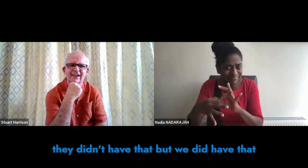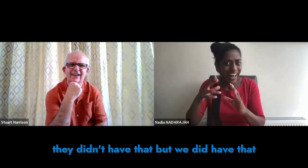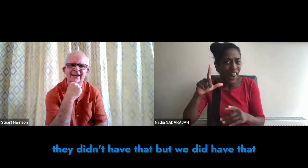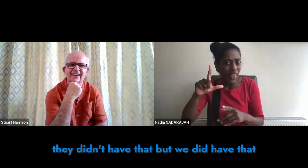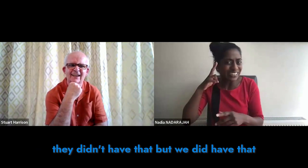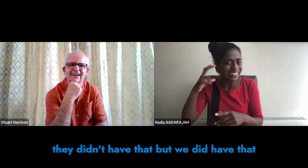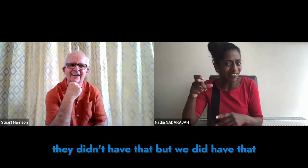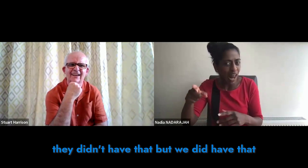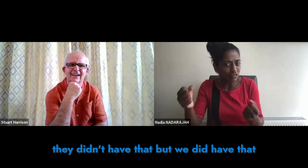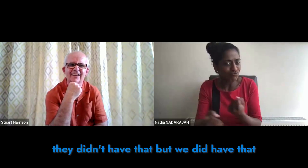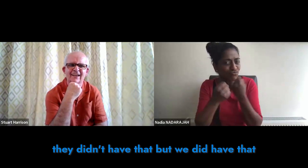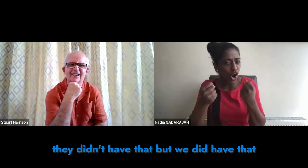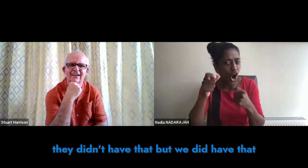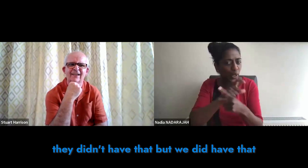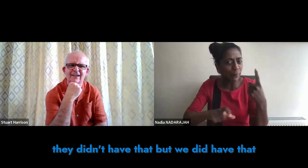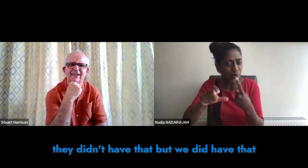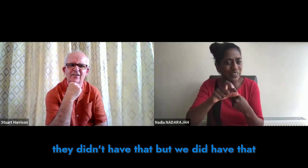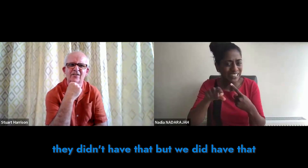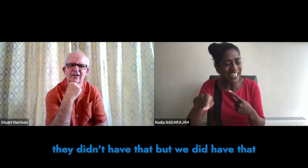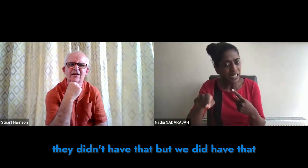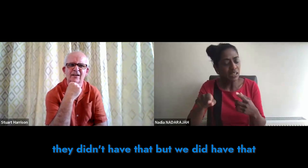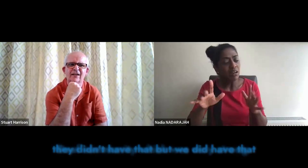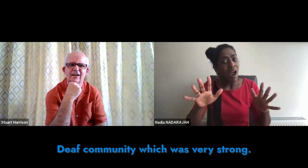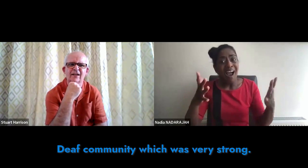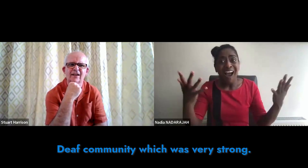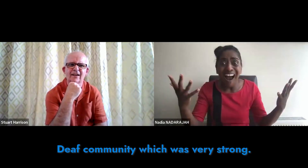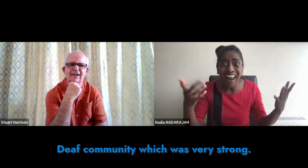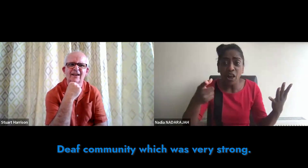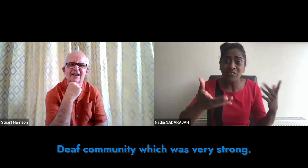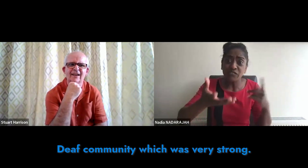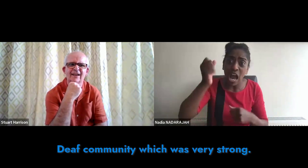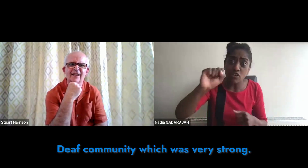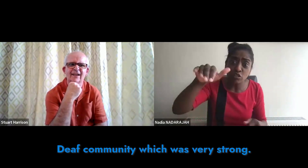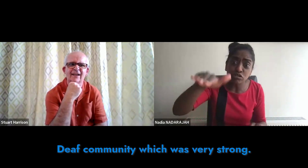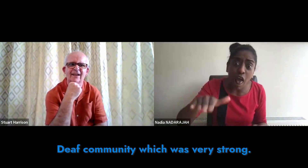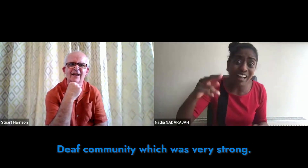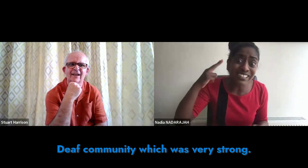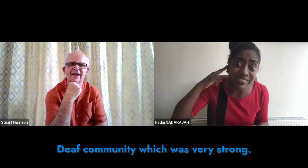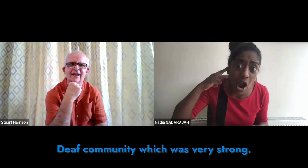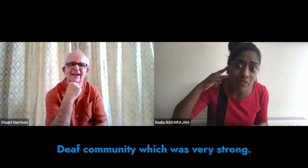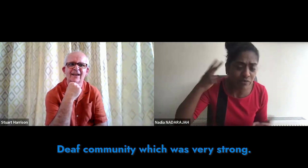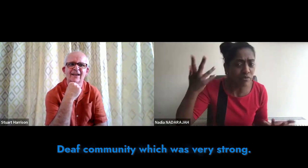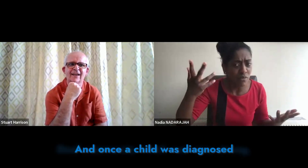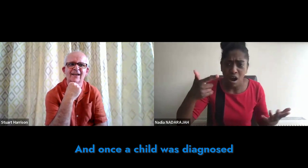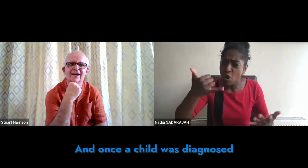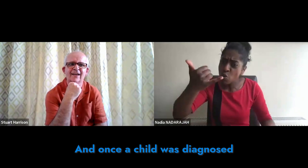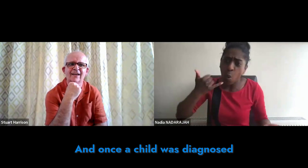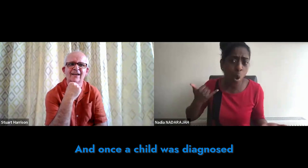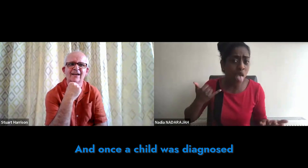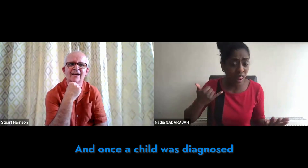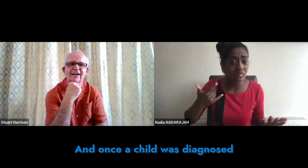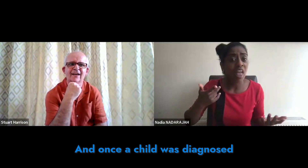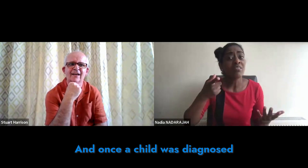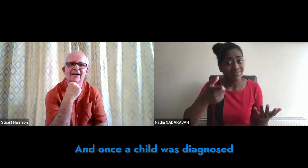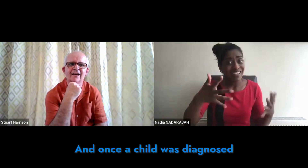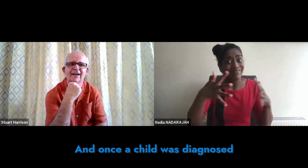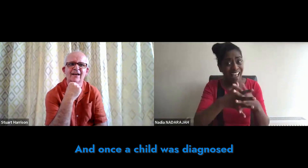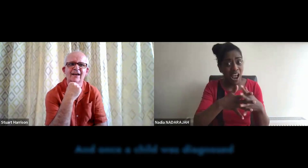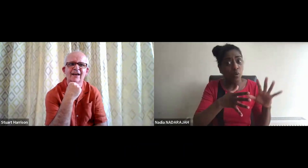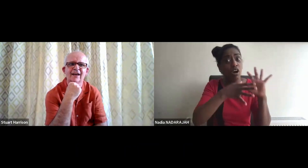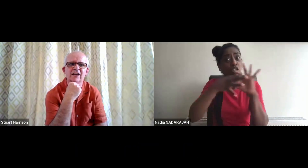others, they didn't have that, but we did have that Luton Deaf community, which was very strong. And once a child